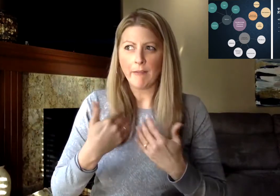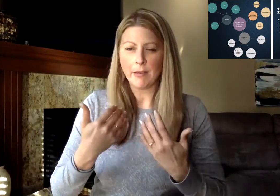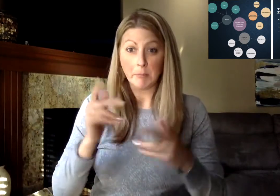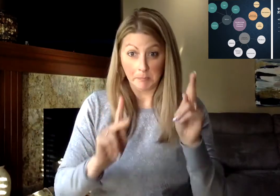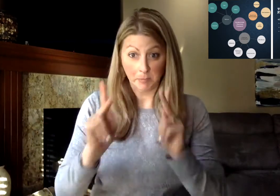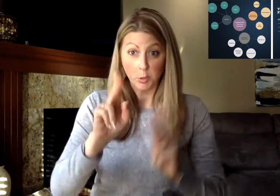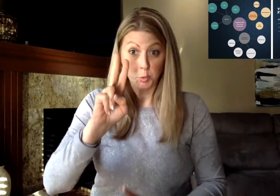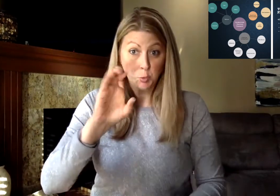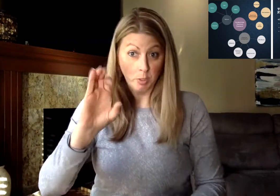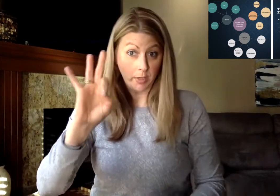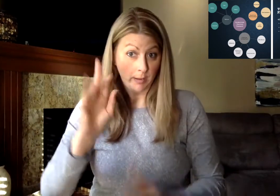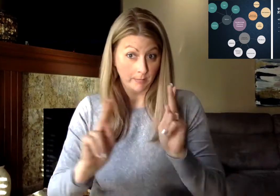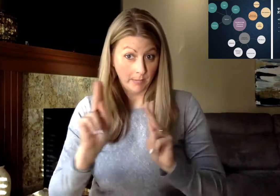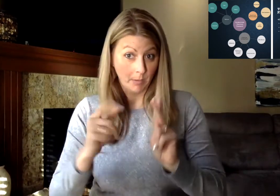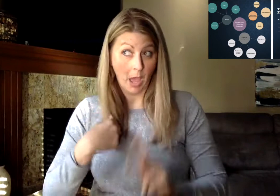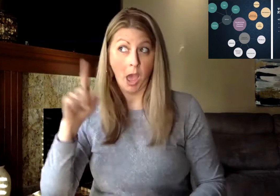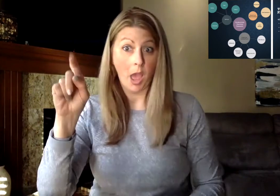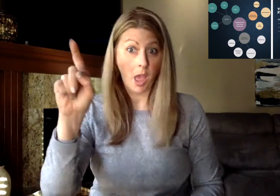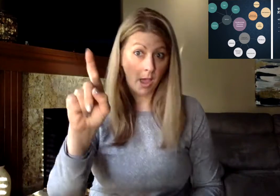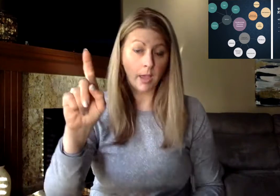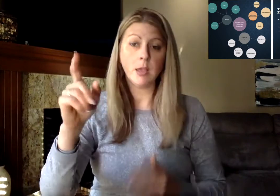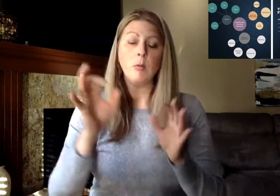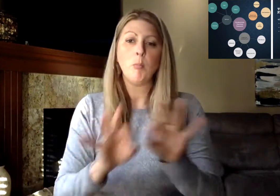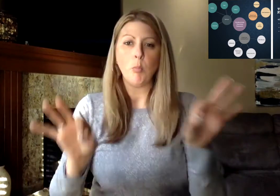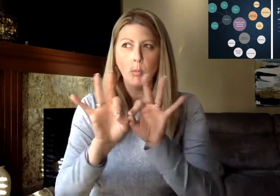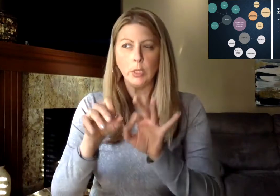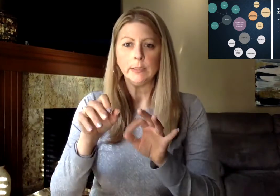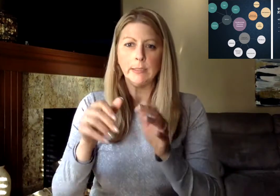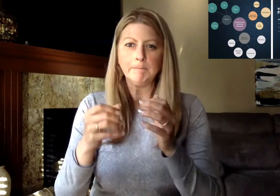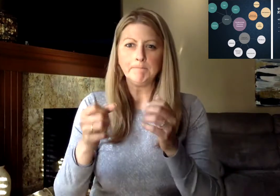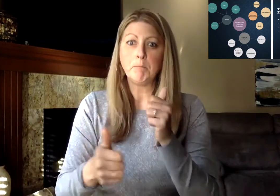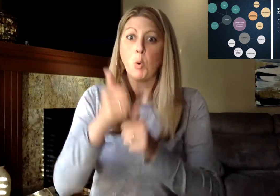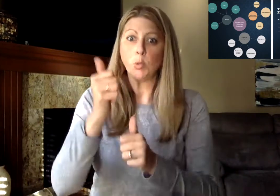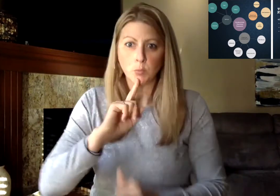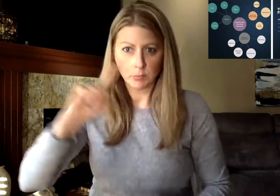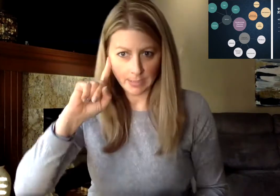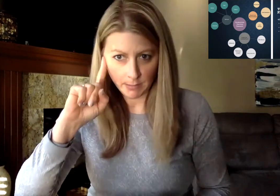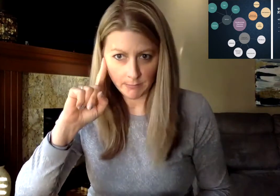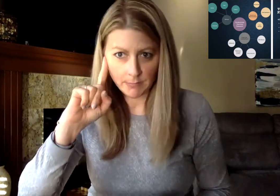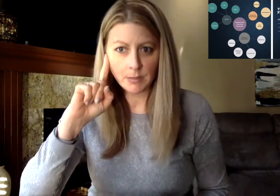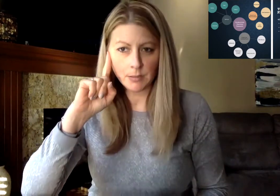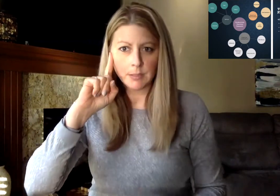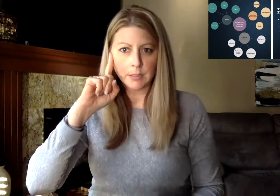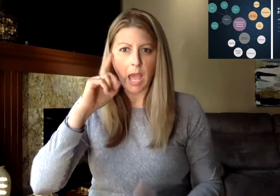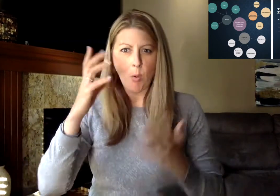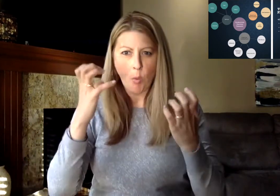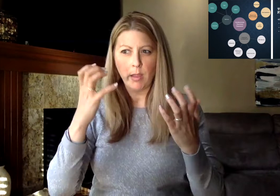to have people that I interviewed that it was very important that most of them were deaf.